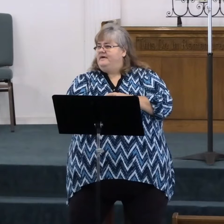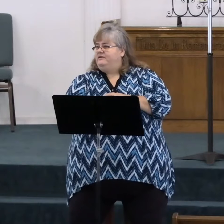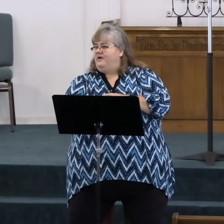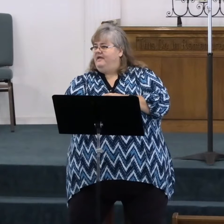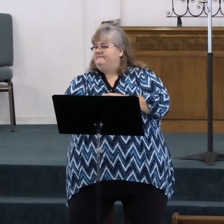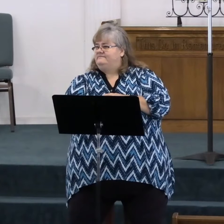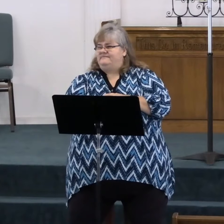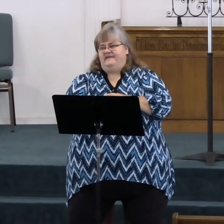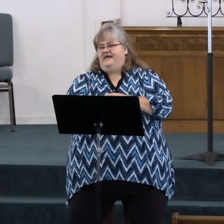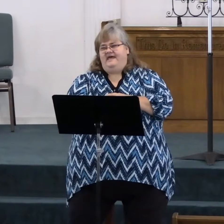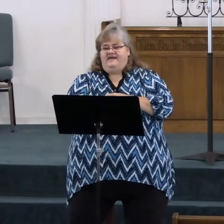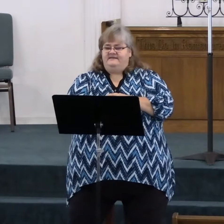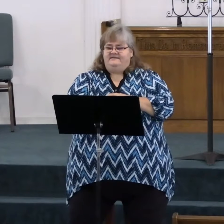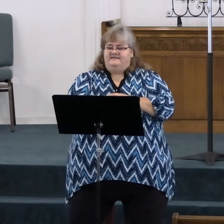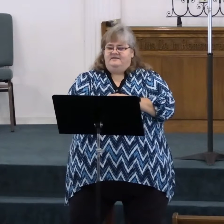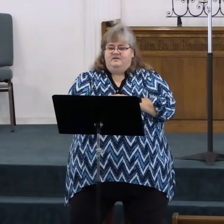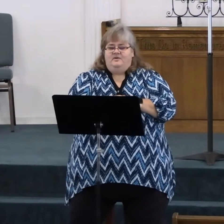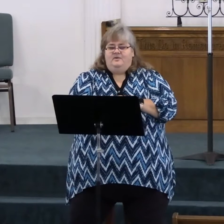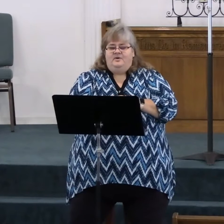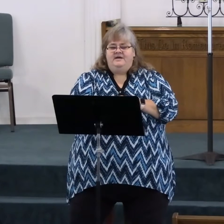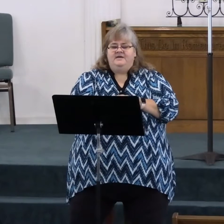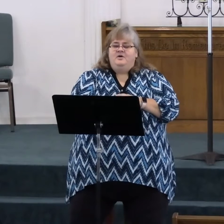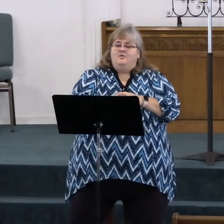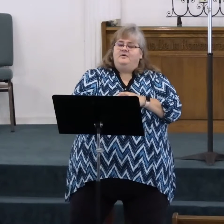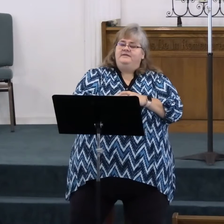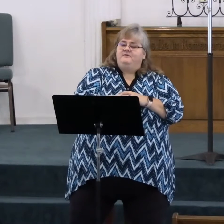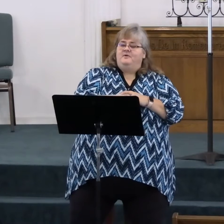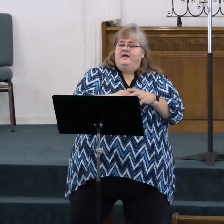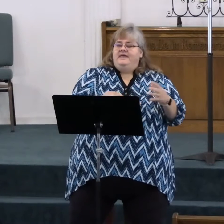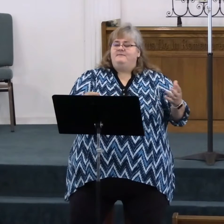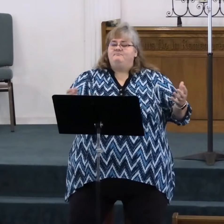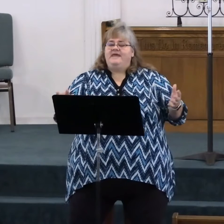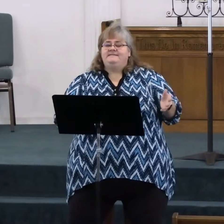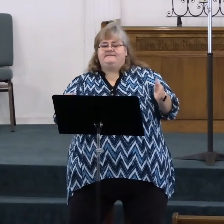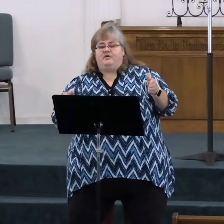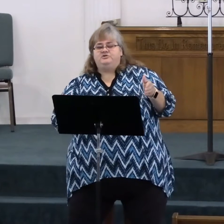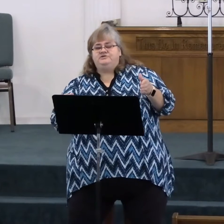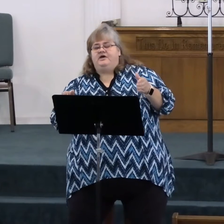money, right? Nah. What if it means searching to